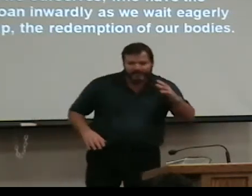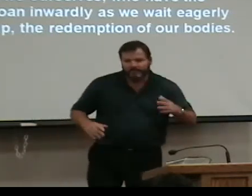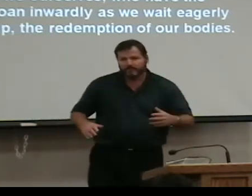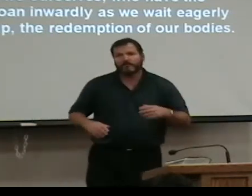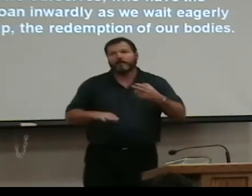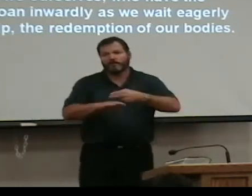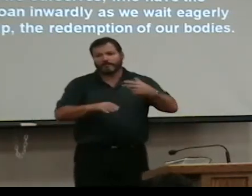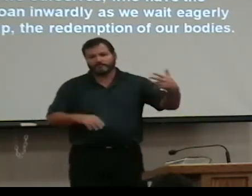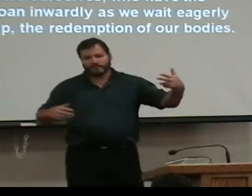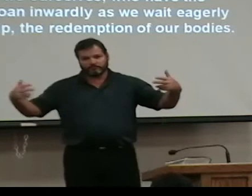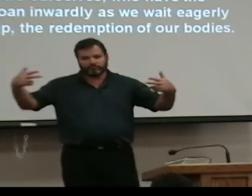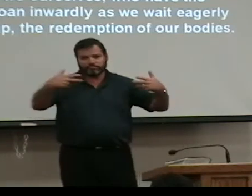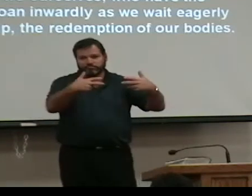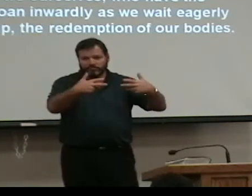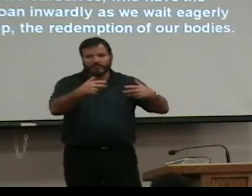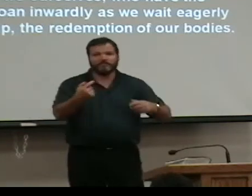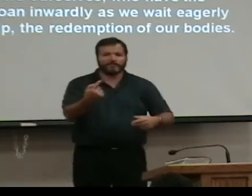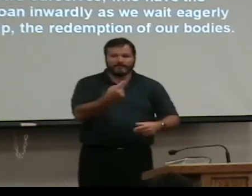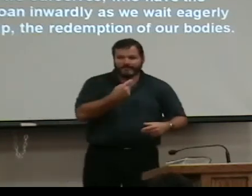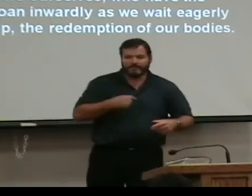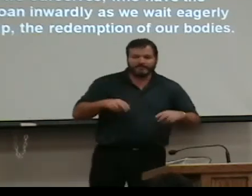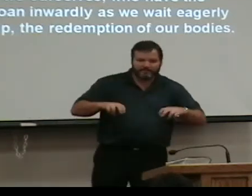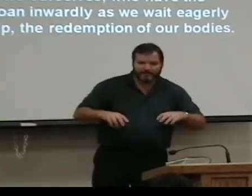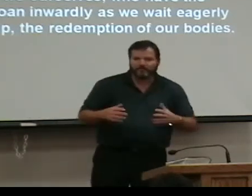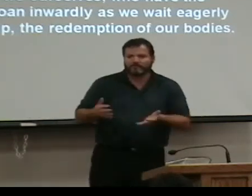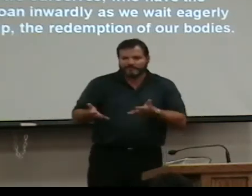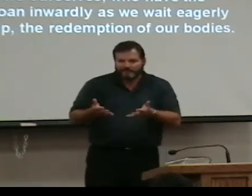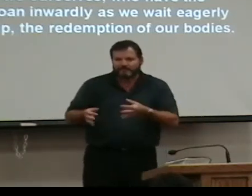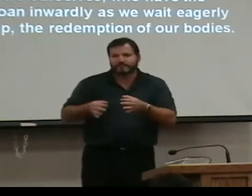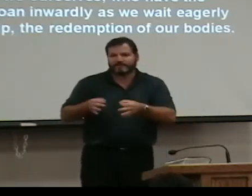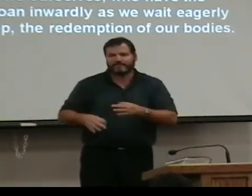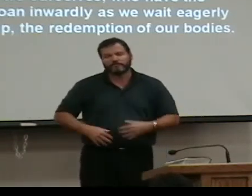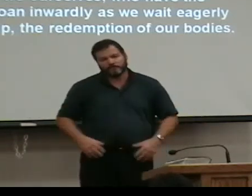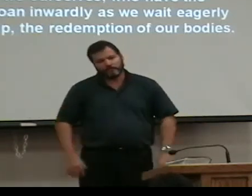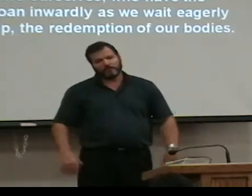Hey, Phil. Hollis came up. They talked to me. Talked to me. He